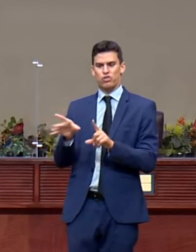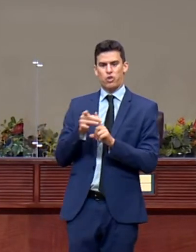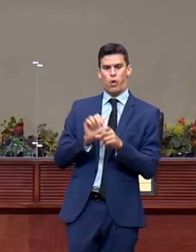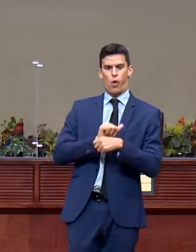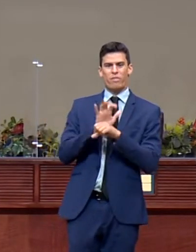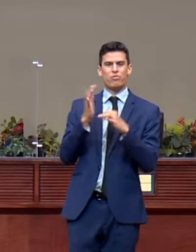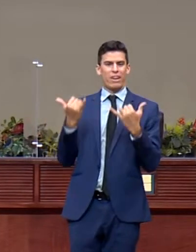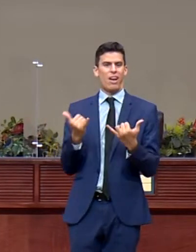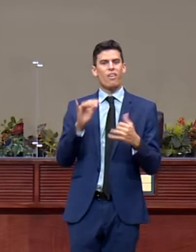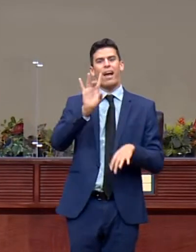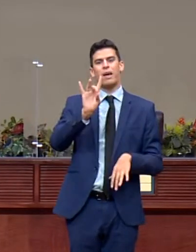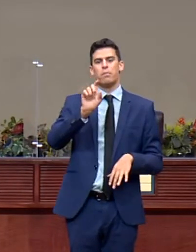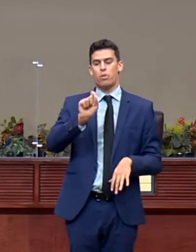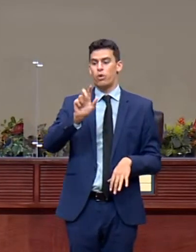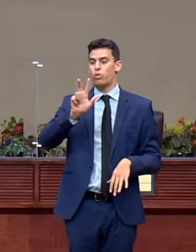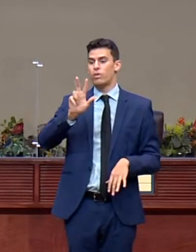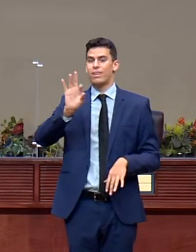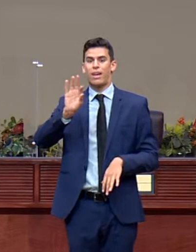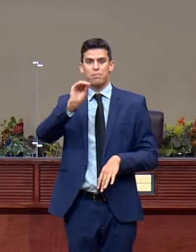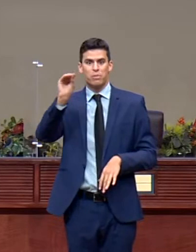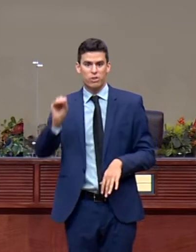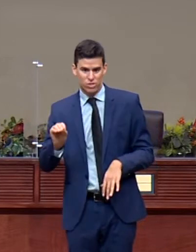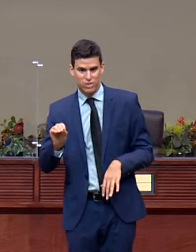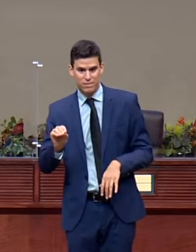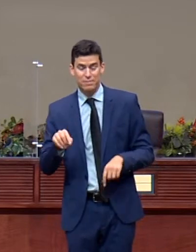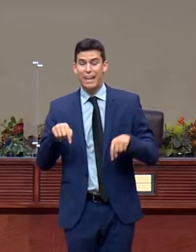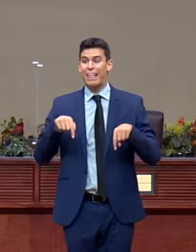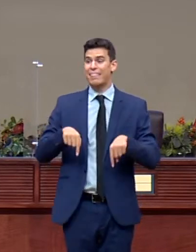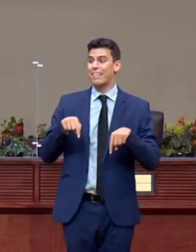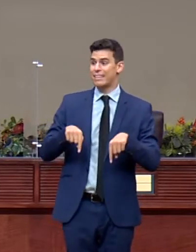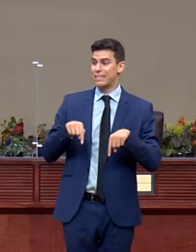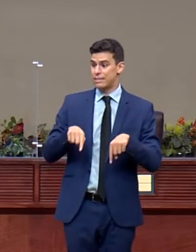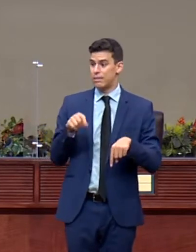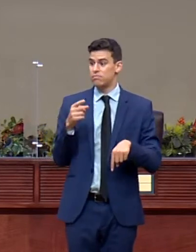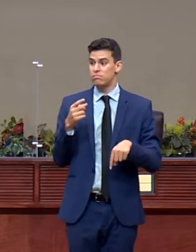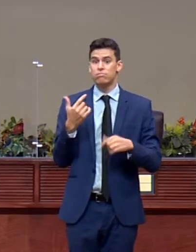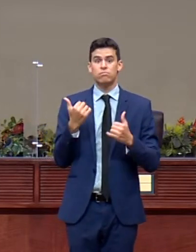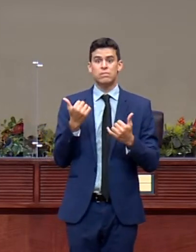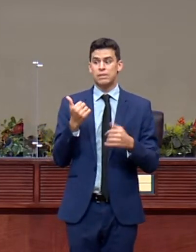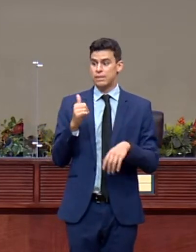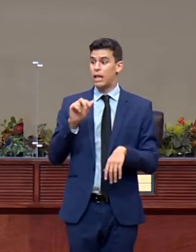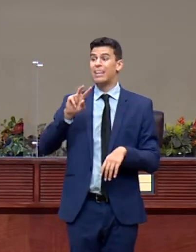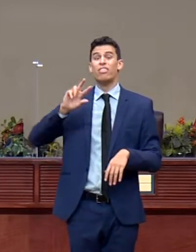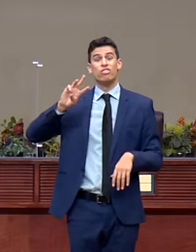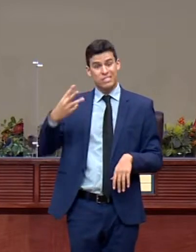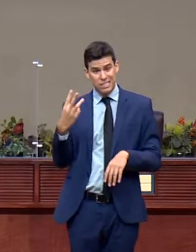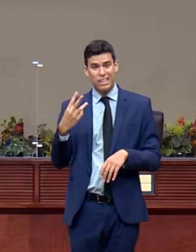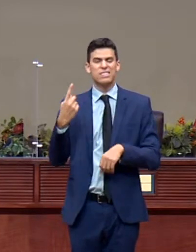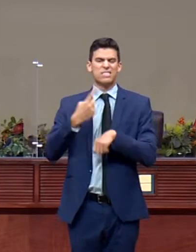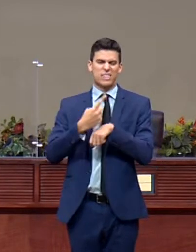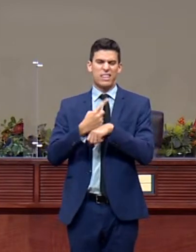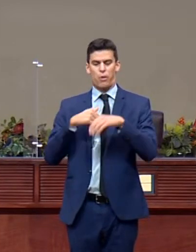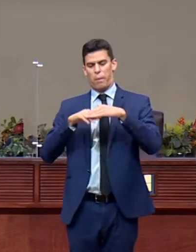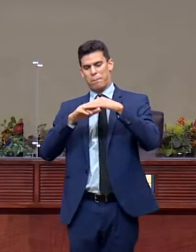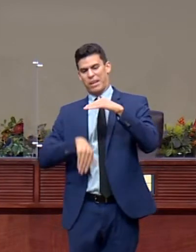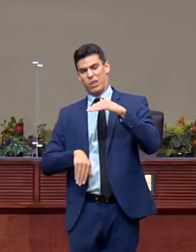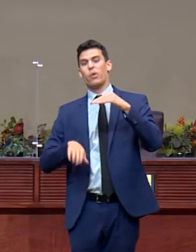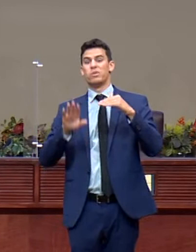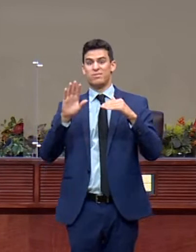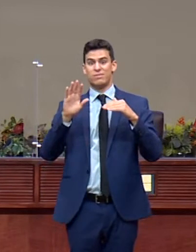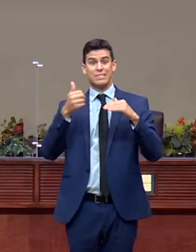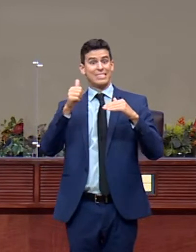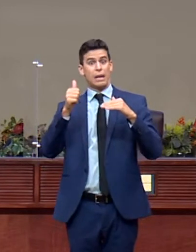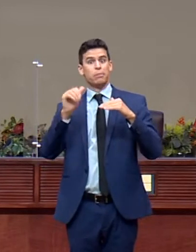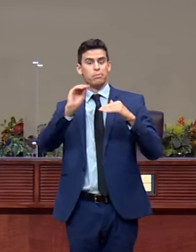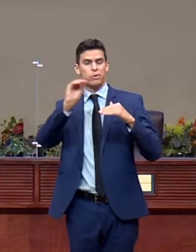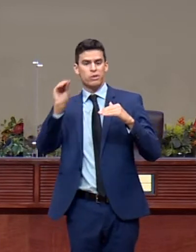is the 6th consecutive day that we have been below 10%, and the 11th consecutive day that we